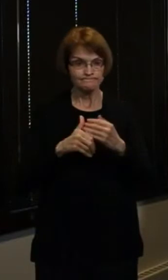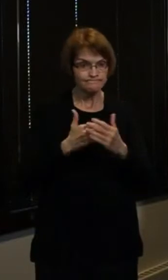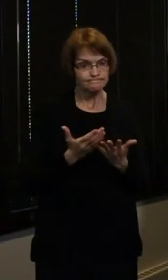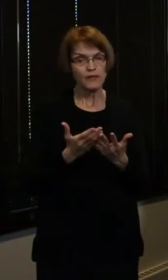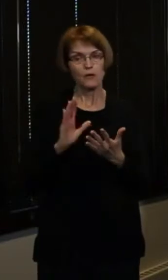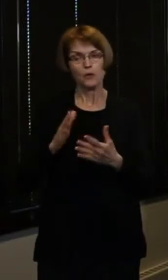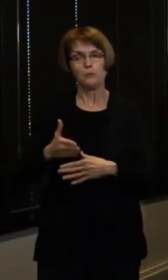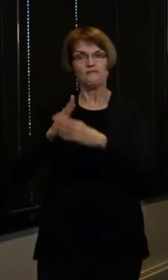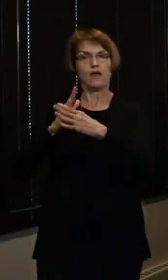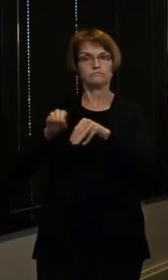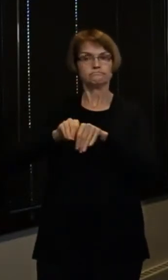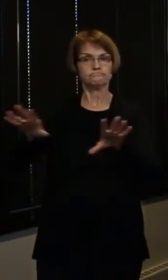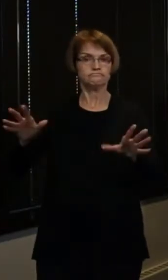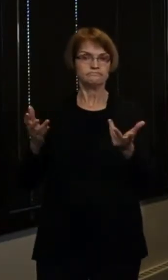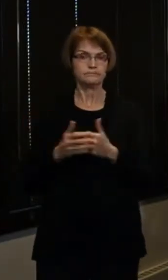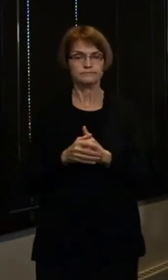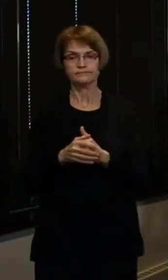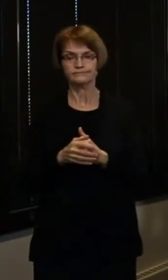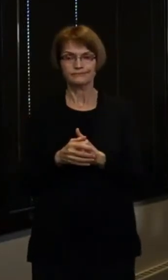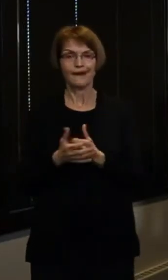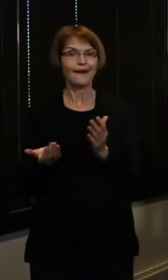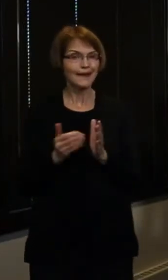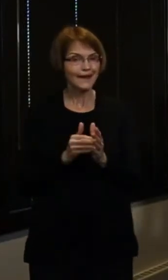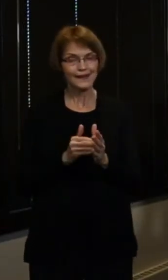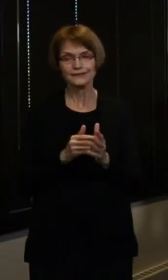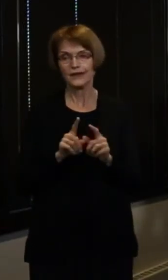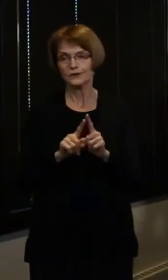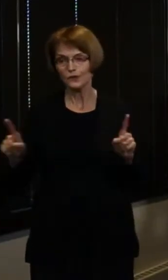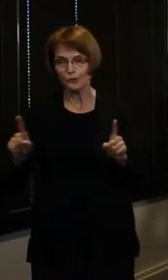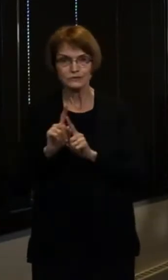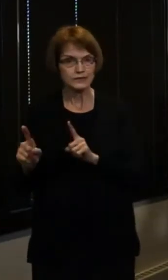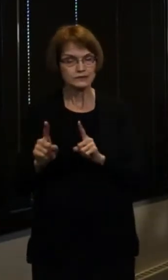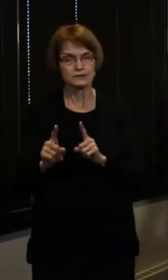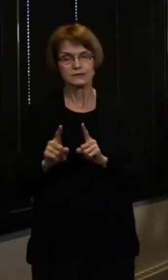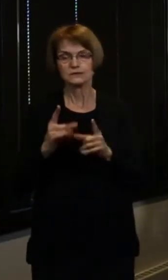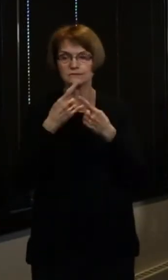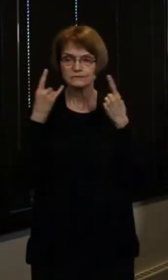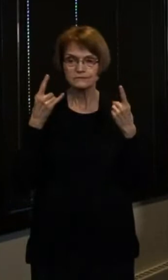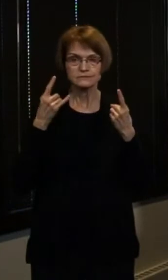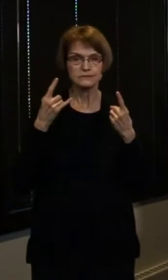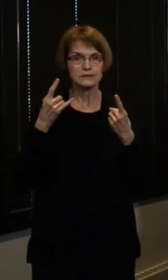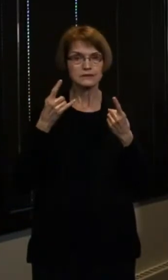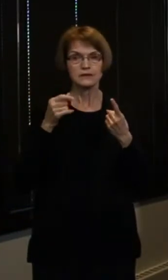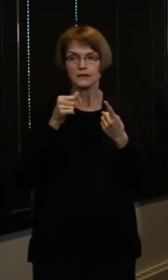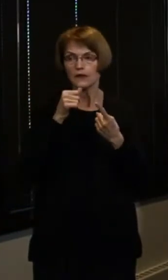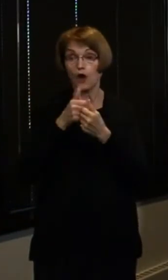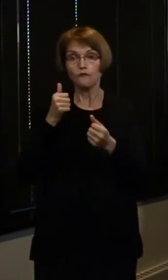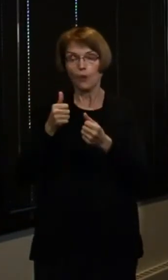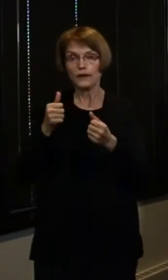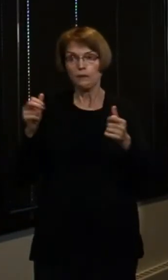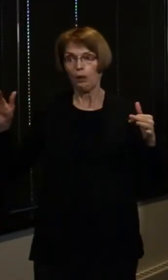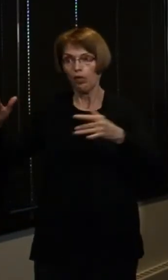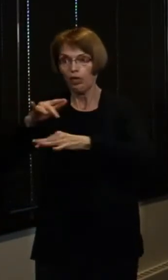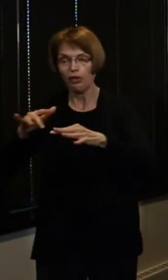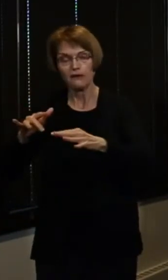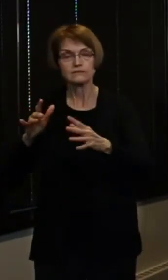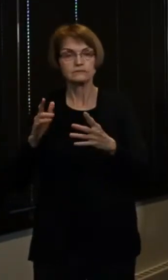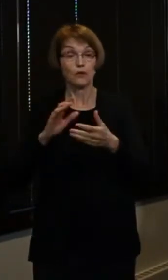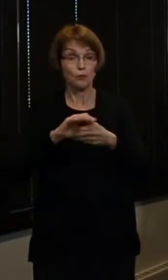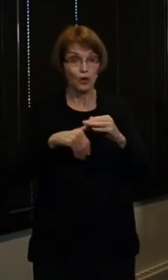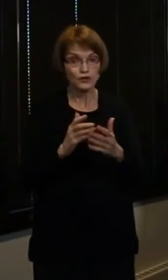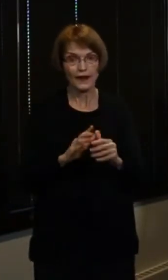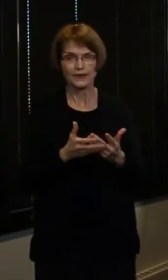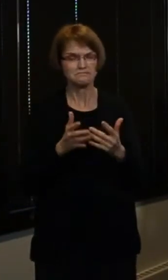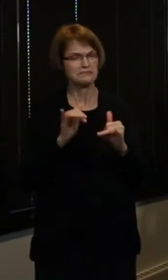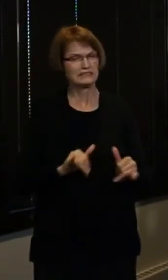that have got us to this point: social distancing, wearing a mask, avoiding gatherings, washing your hands, all of those things that we've